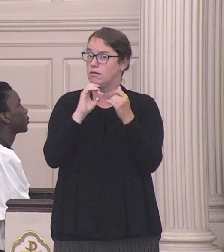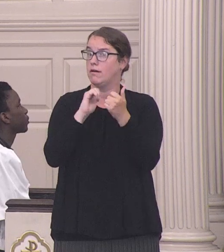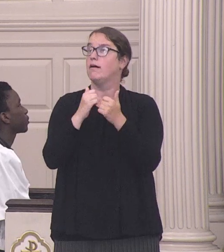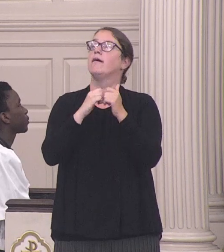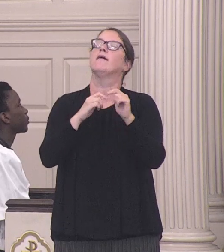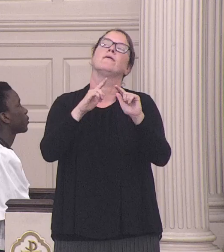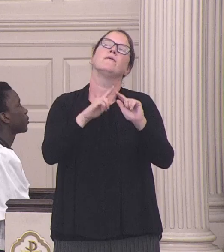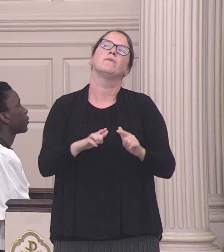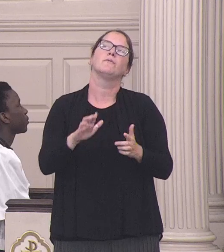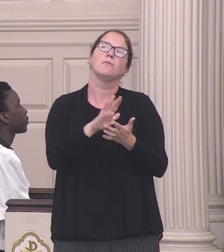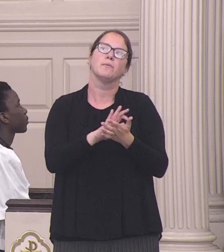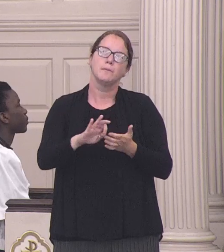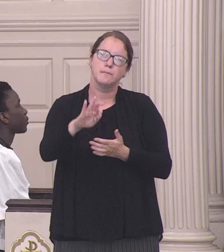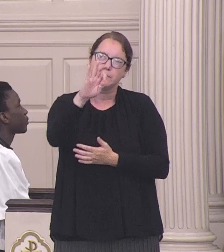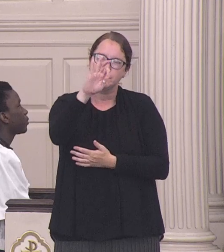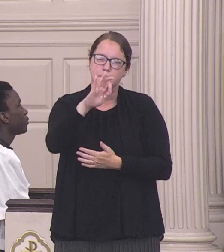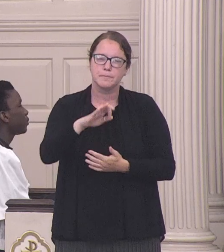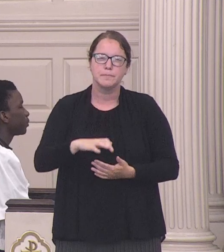Spirit.